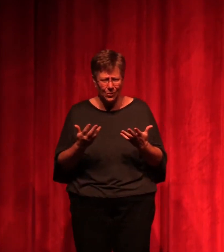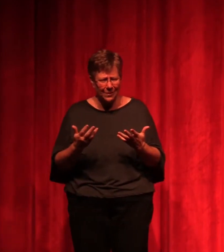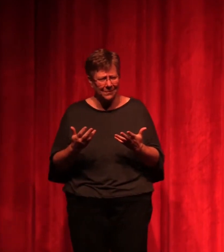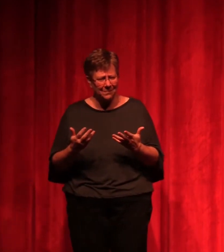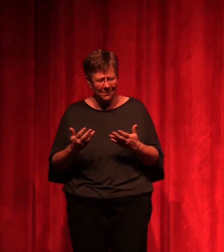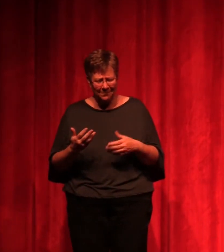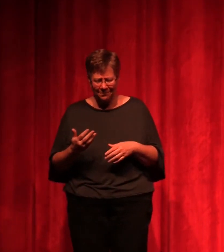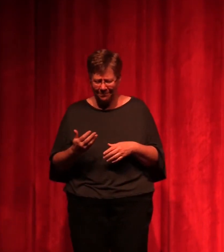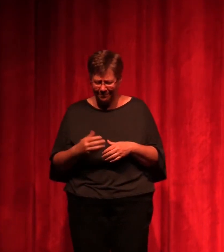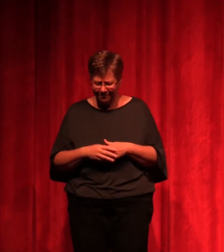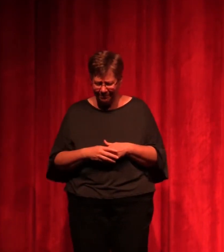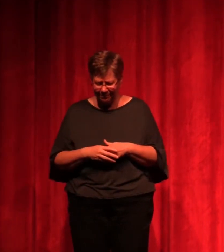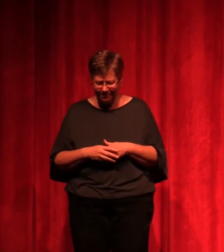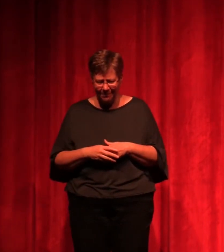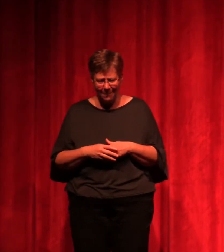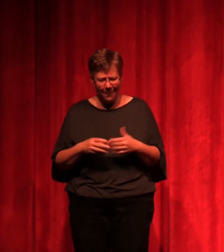my